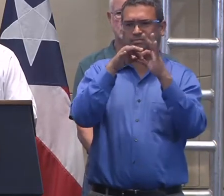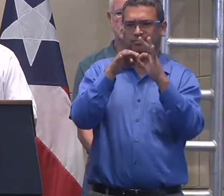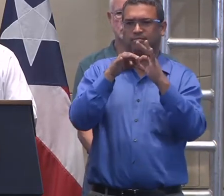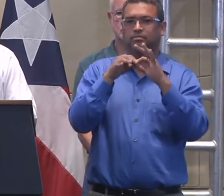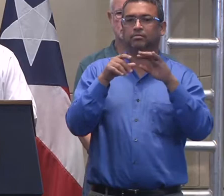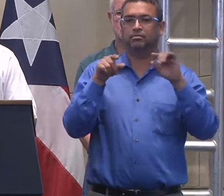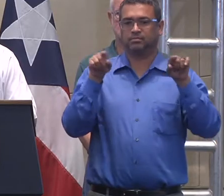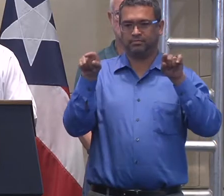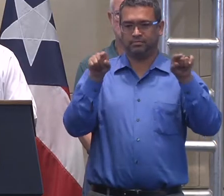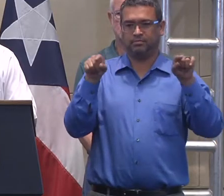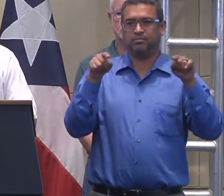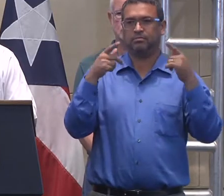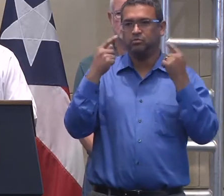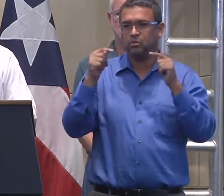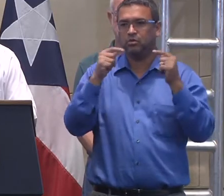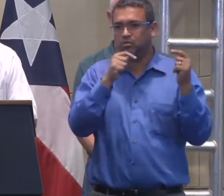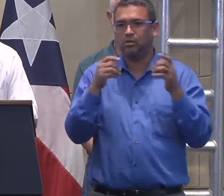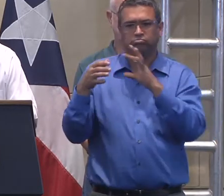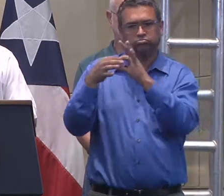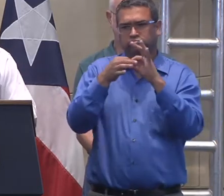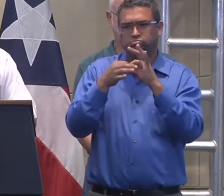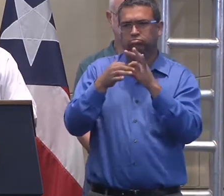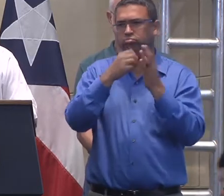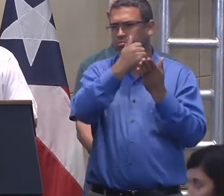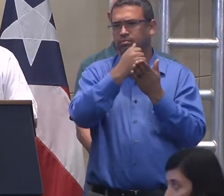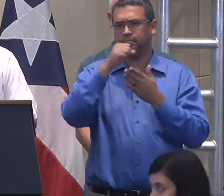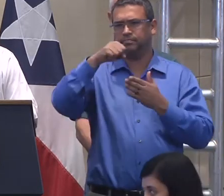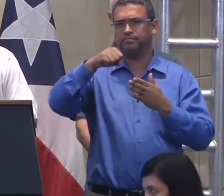working on that effort right now. NSM Noticias.